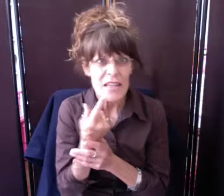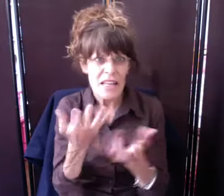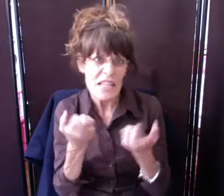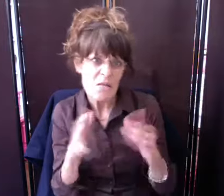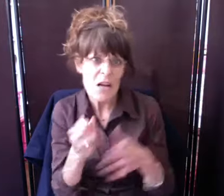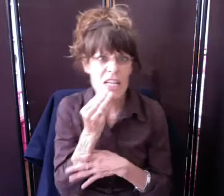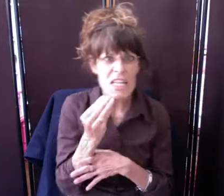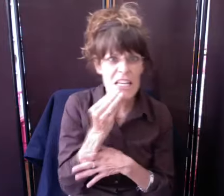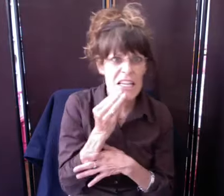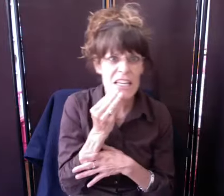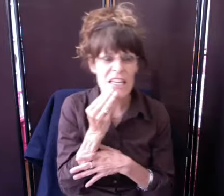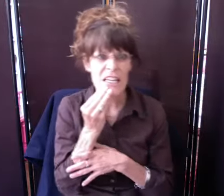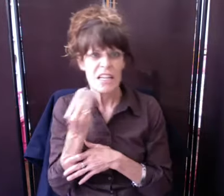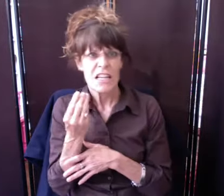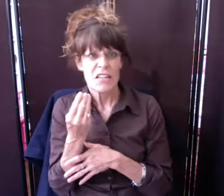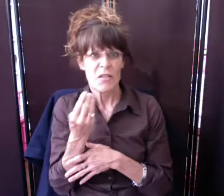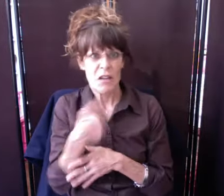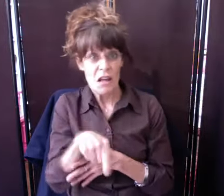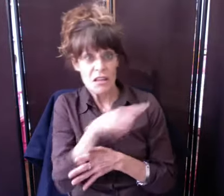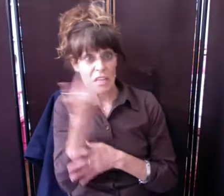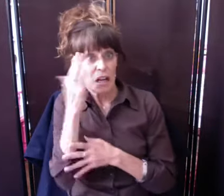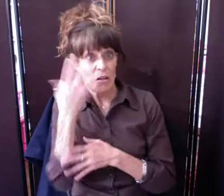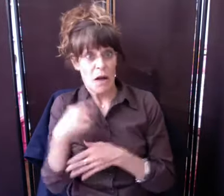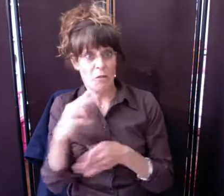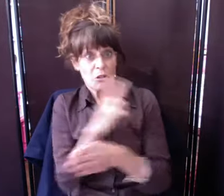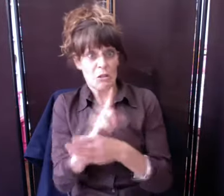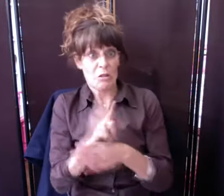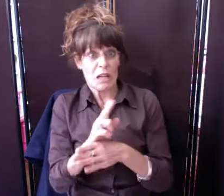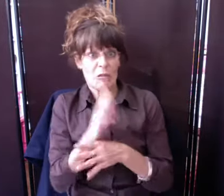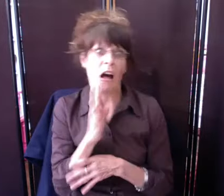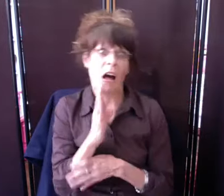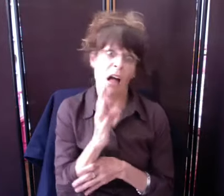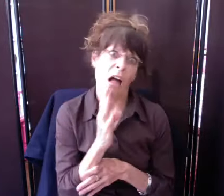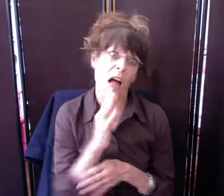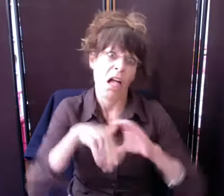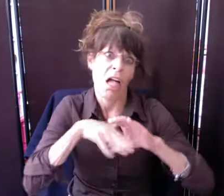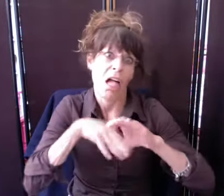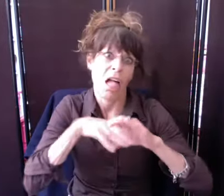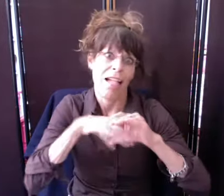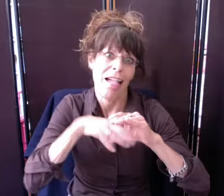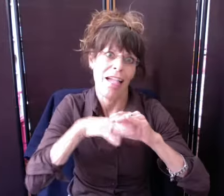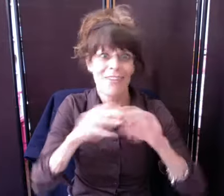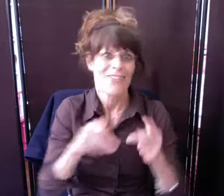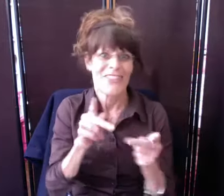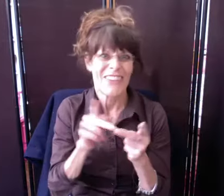and talking fast, so I just talked more and faster, and I thought, this is the perfect drug. I was always looking for the perfect thing.